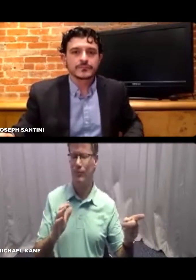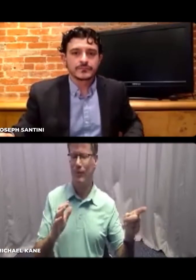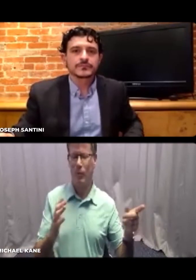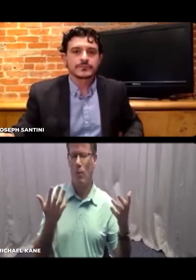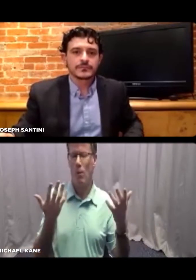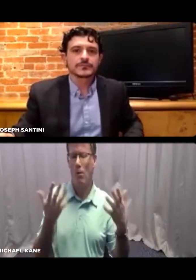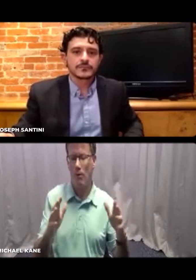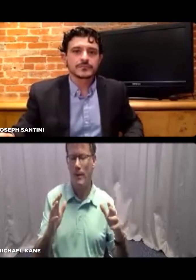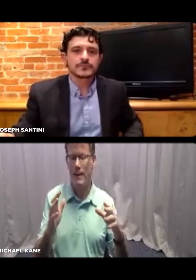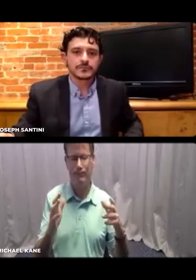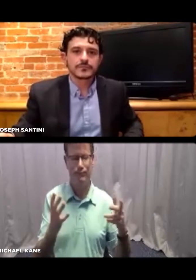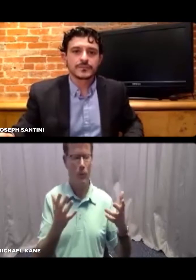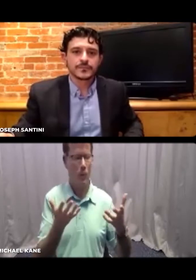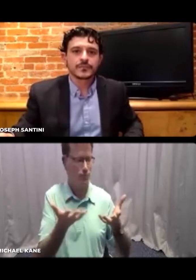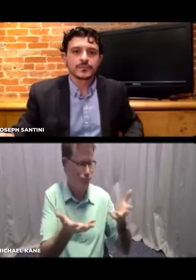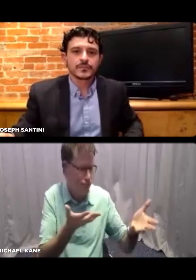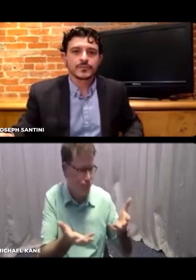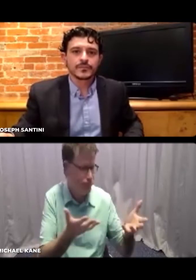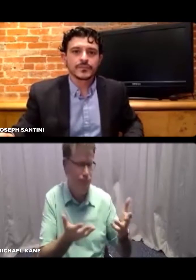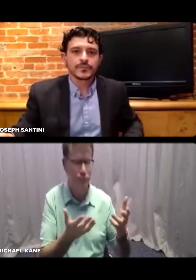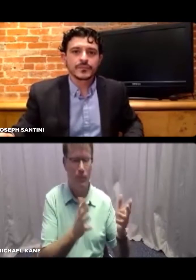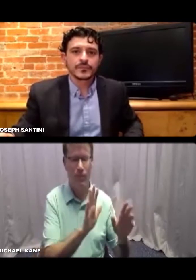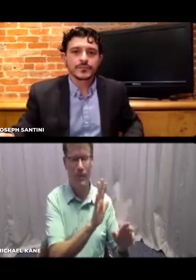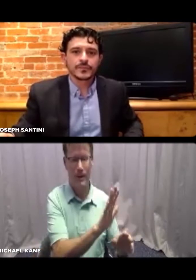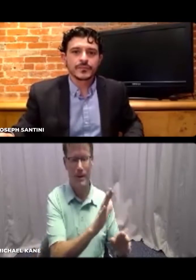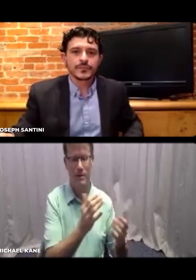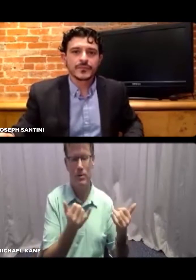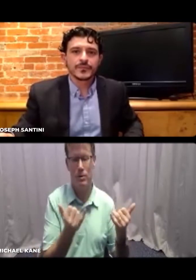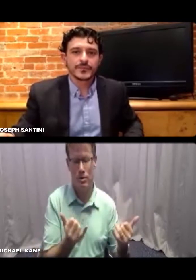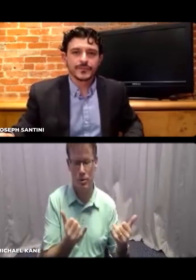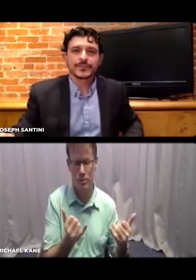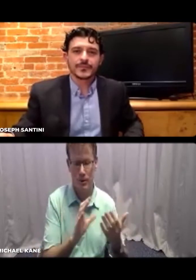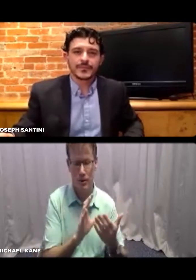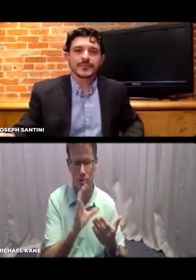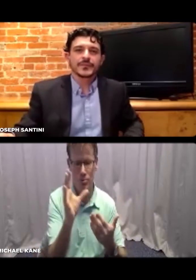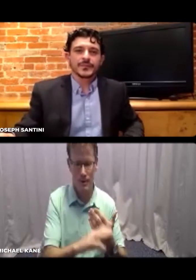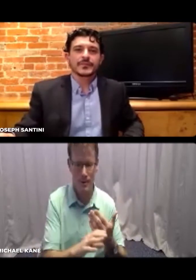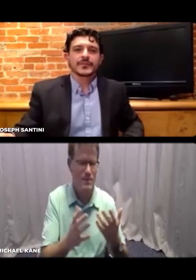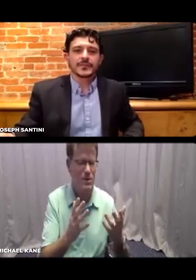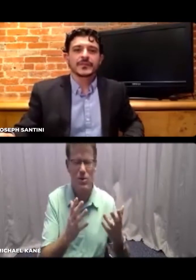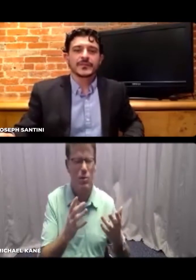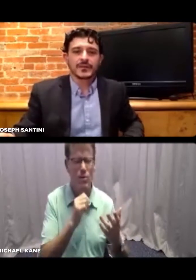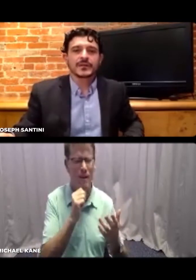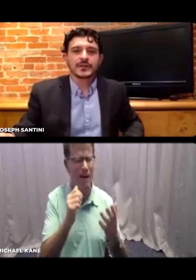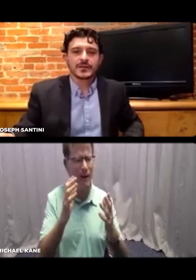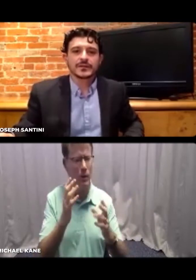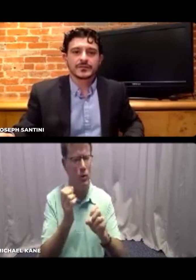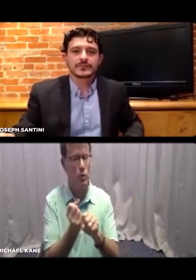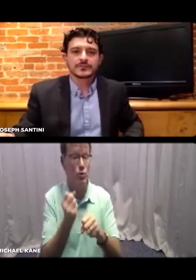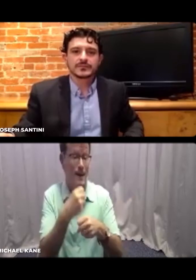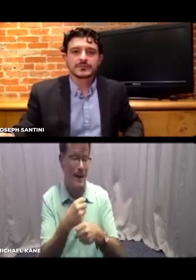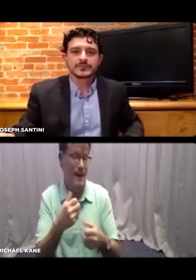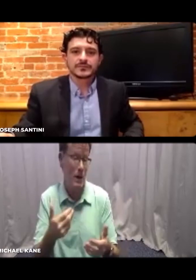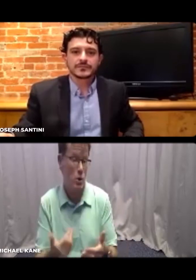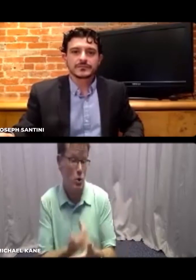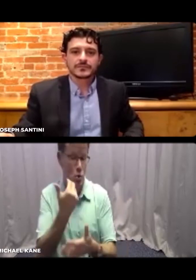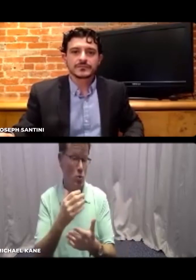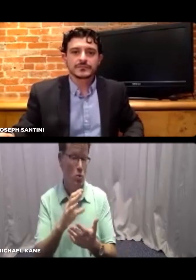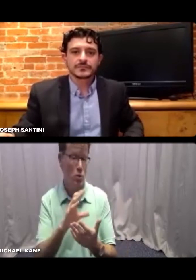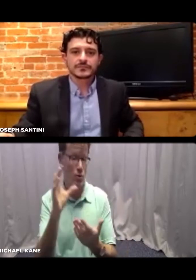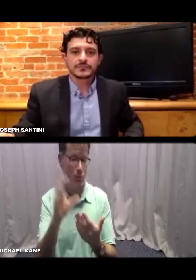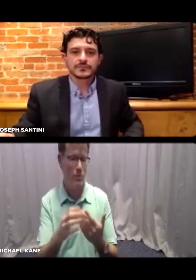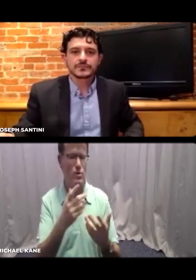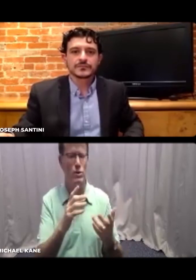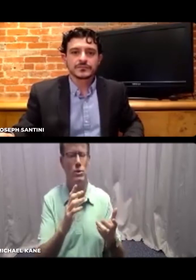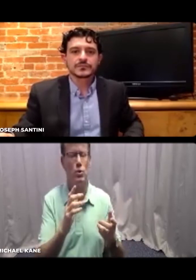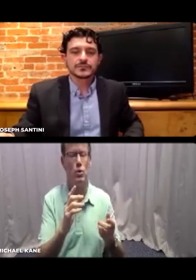courses. So I just found out, what they were teaching in their current curriculum. It wasn't about creating